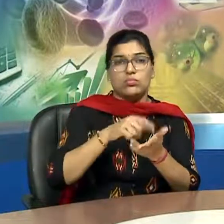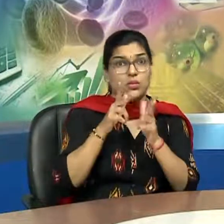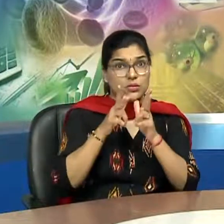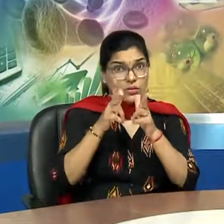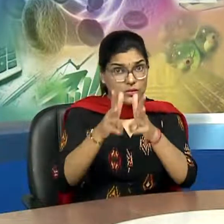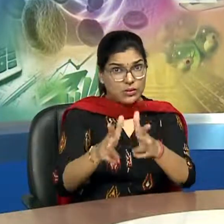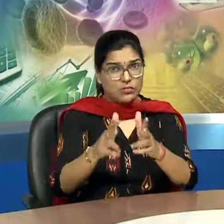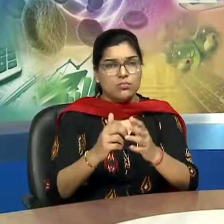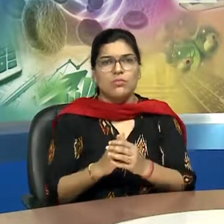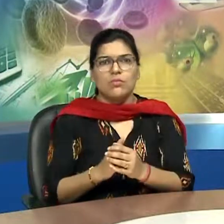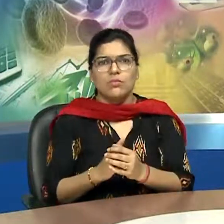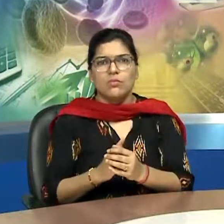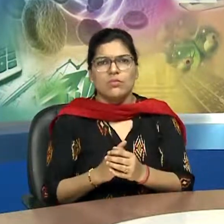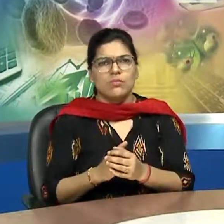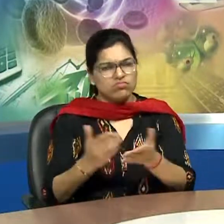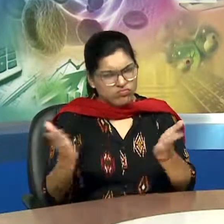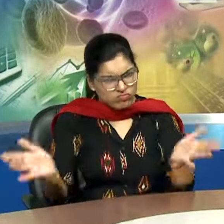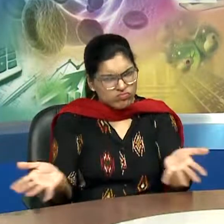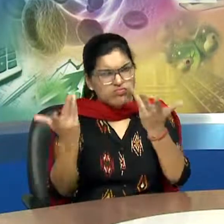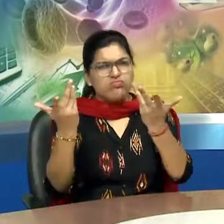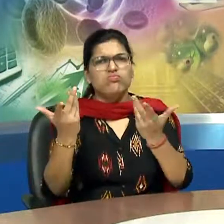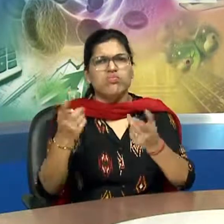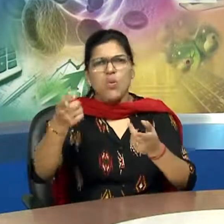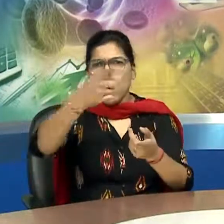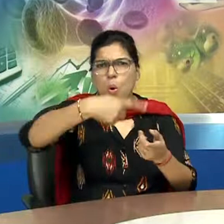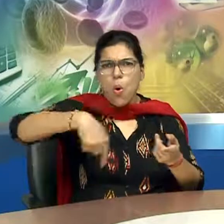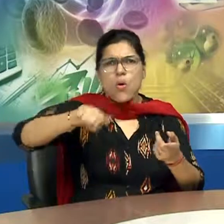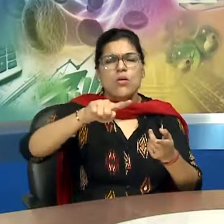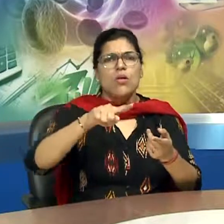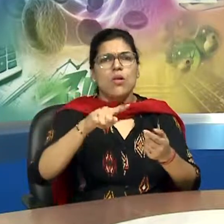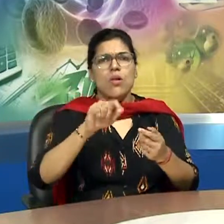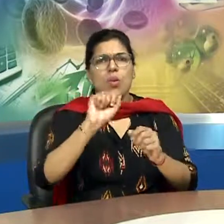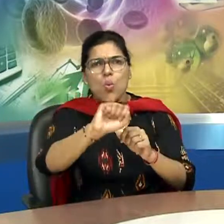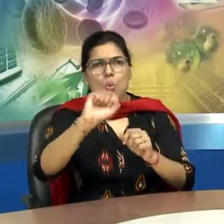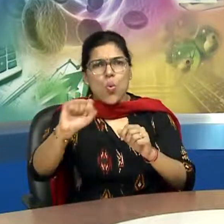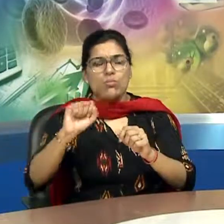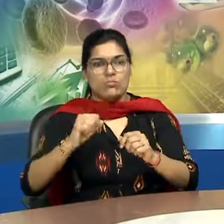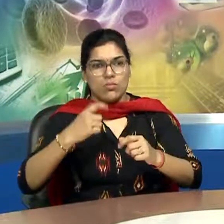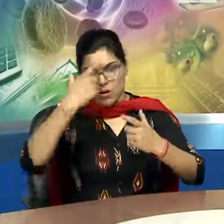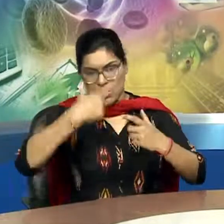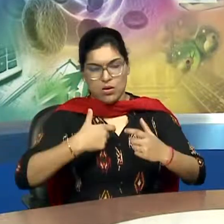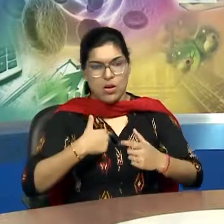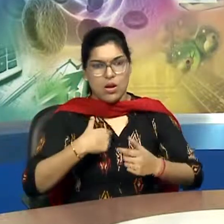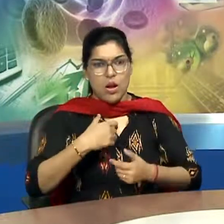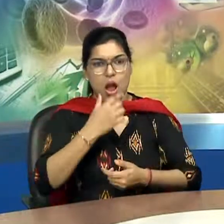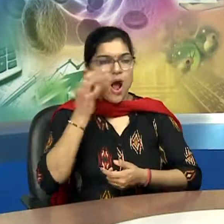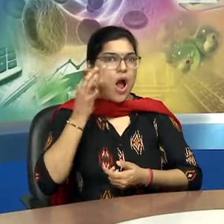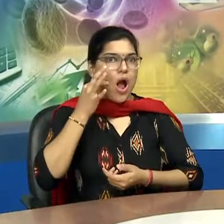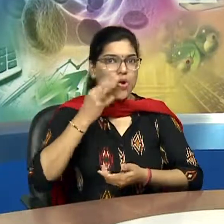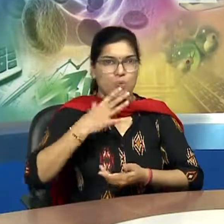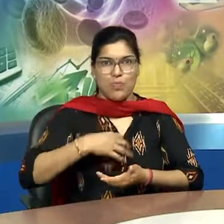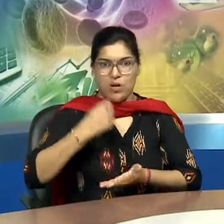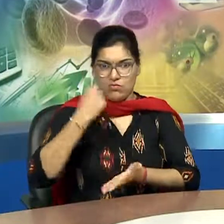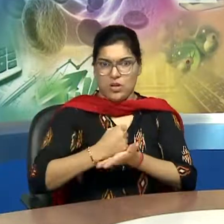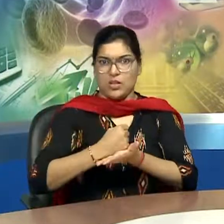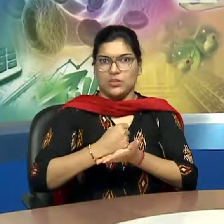Question 6 says, what does the author mean when he says, let's